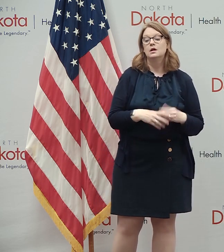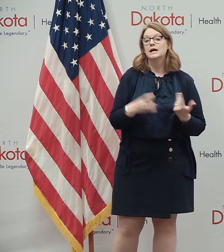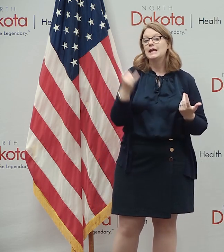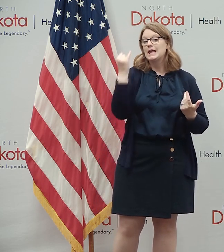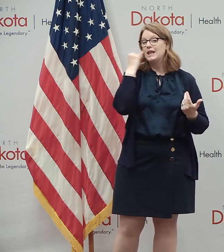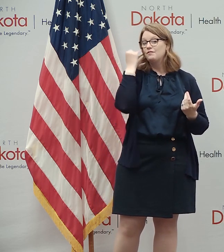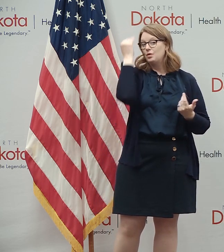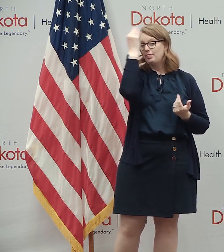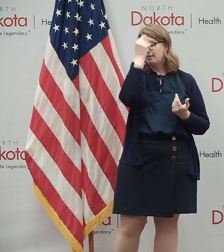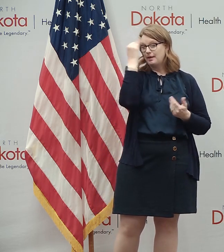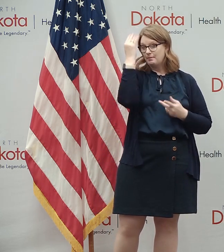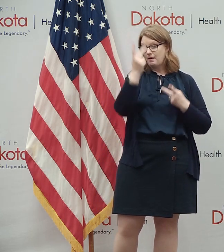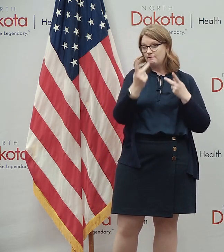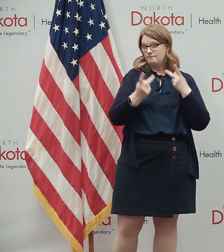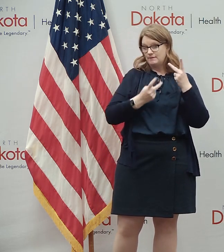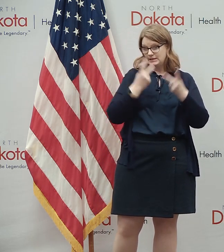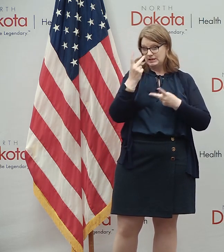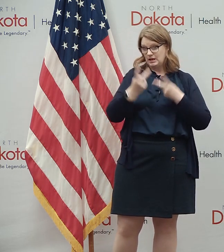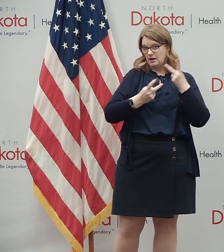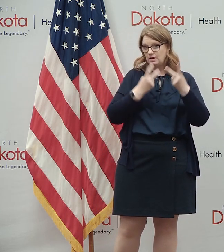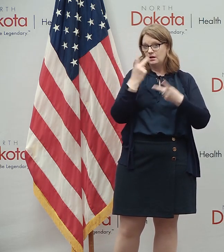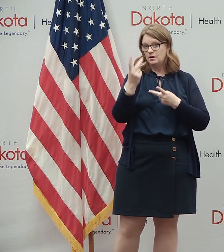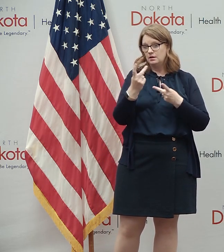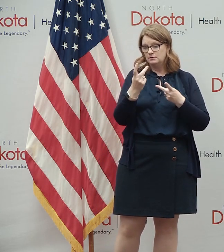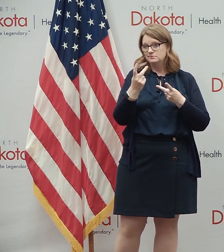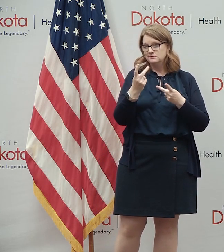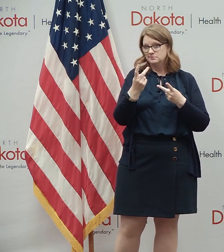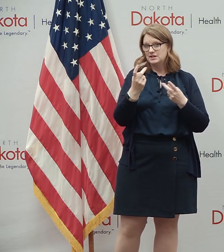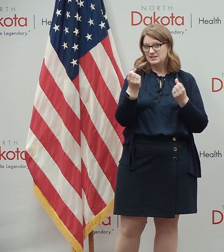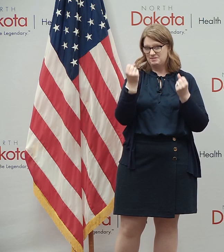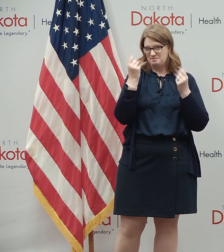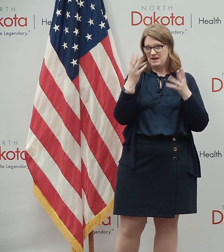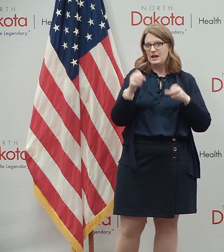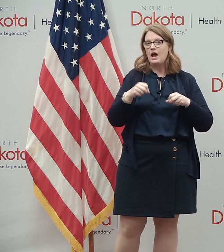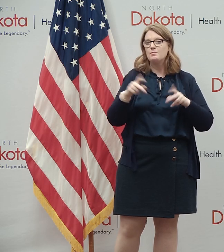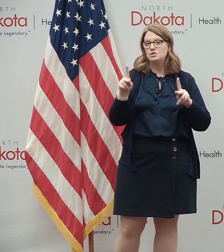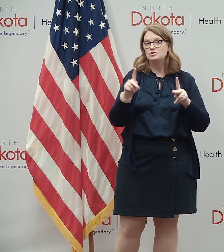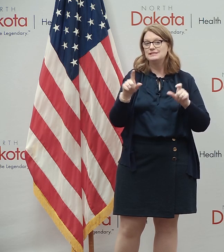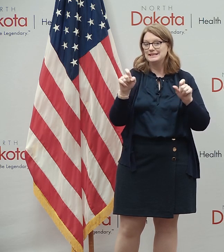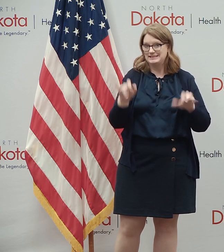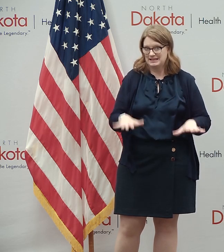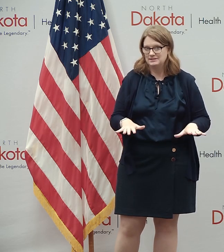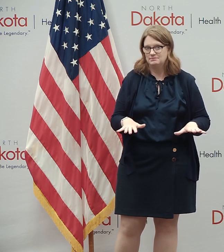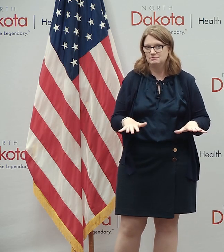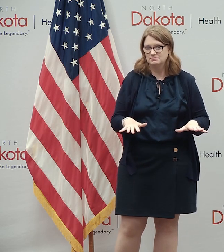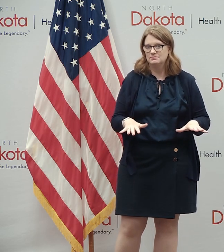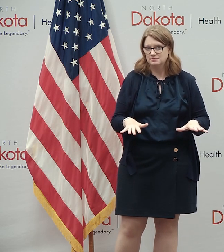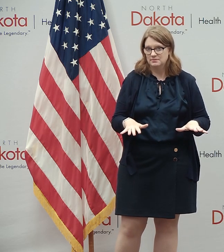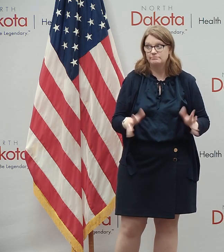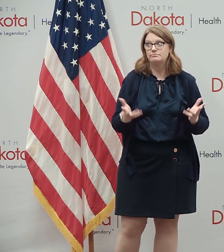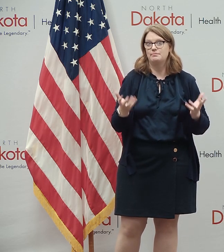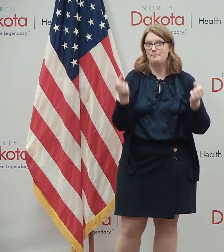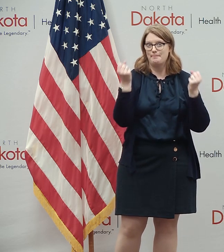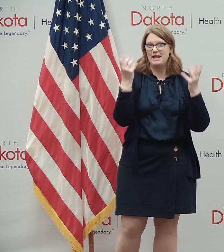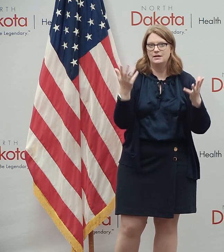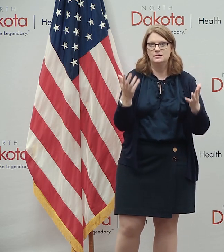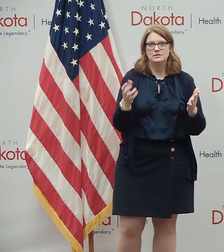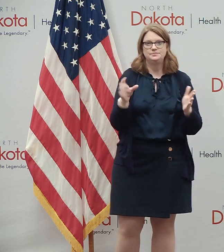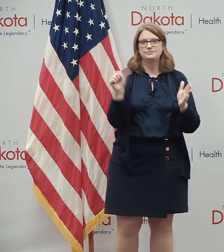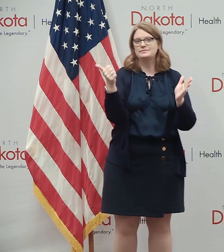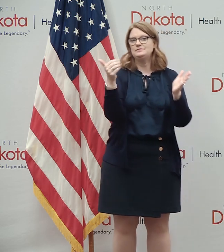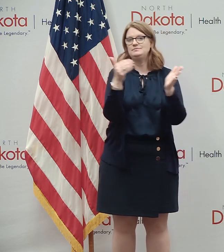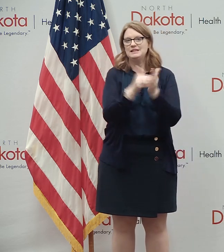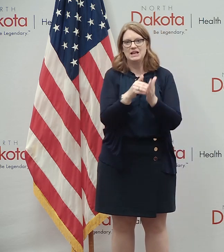thinking about visiting. Again, there's lots of opportunities in our state to get tested. We've got tens of thousands